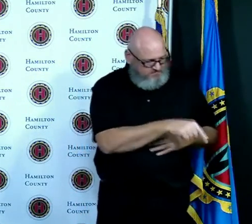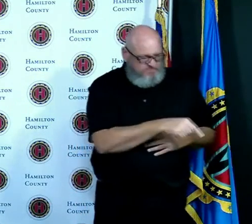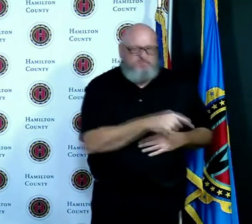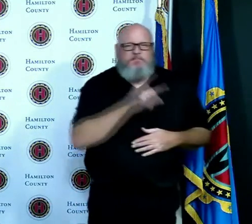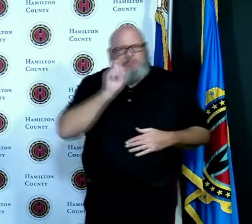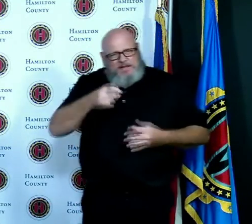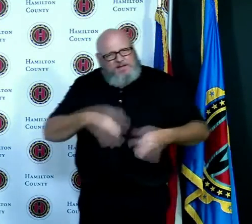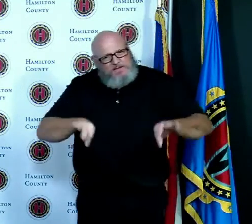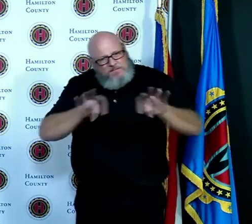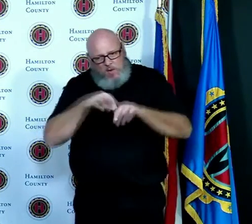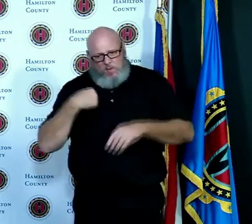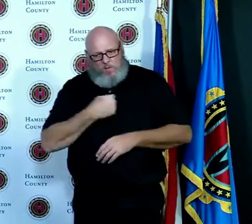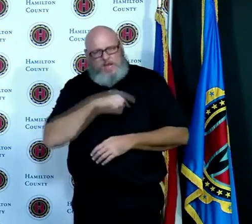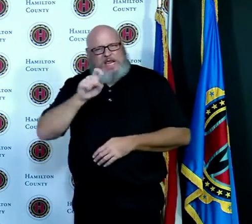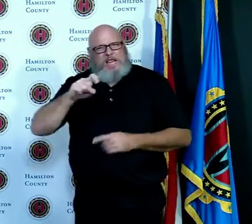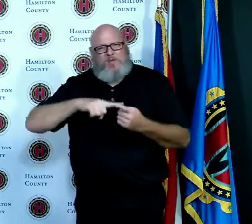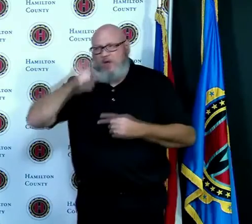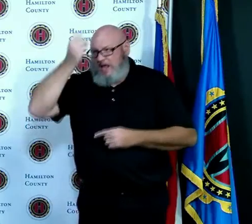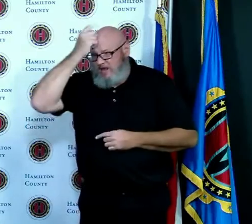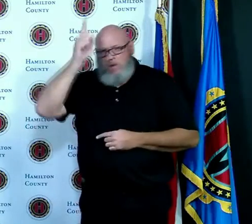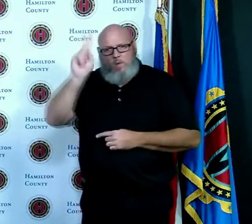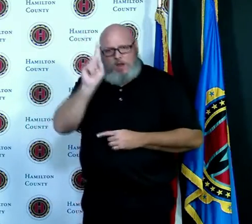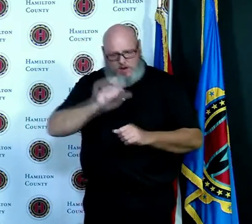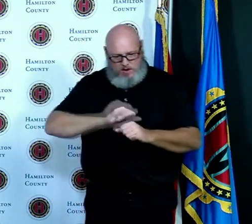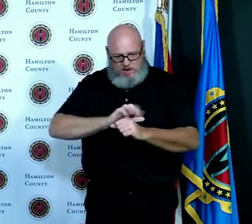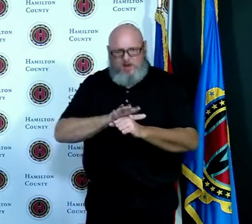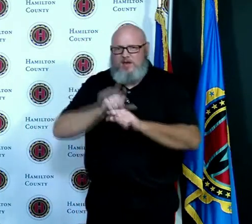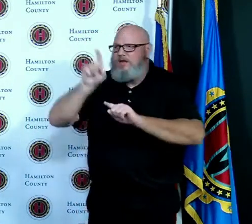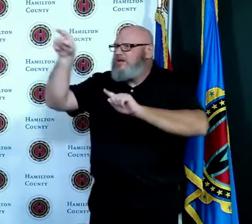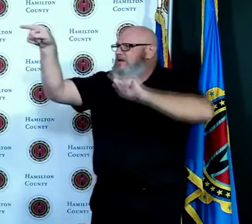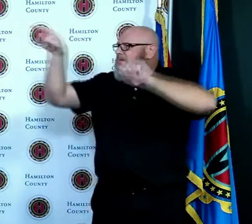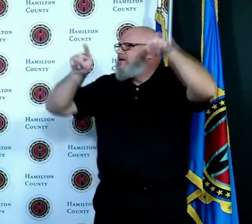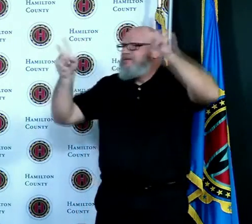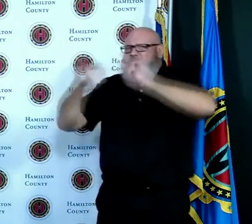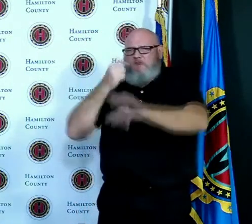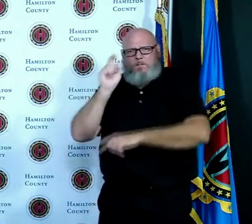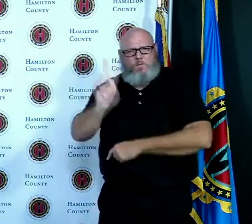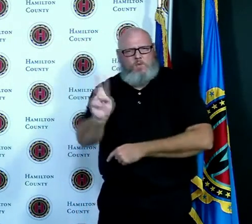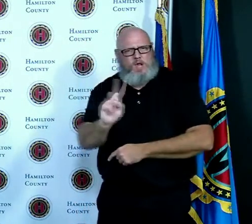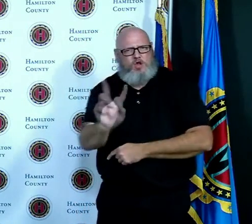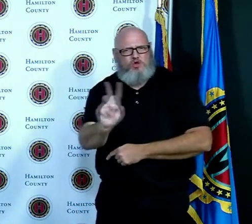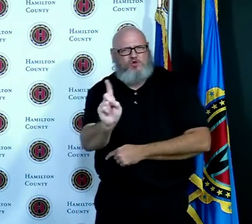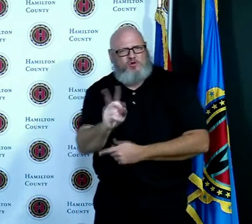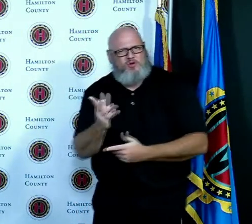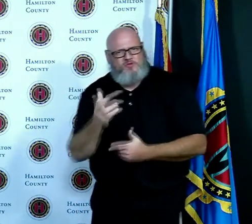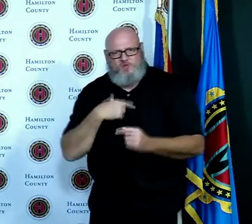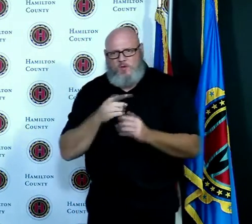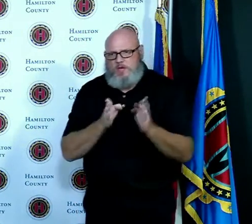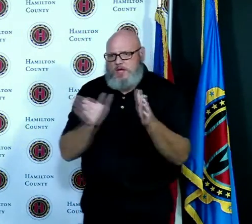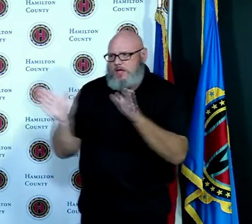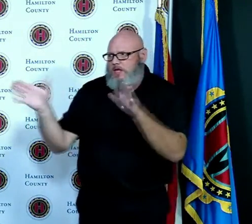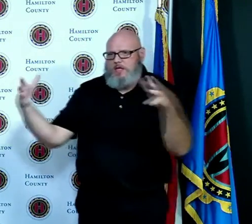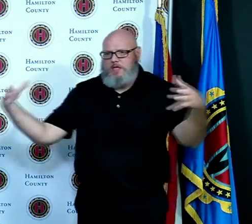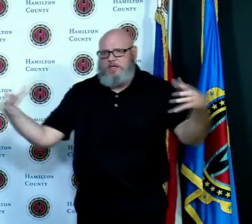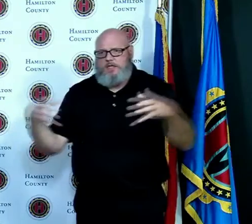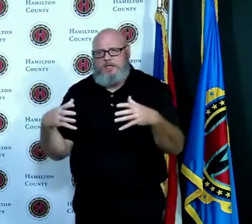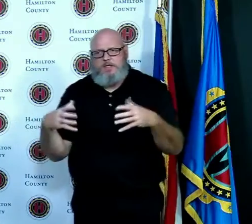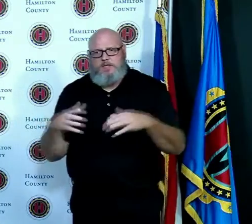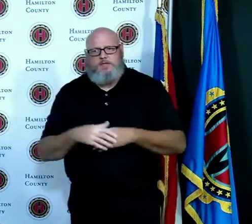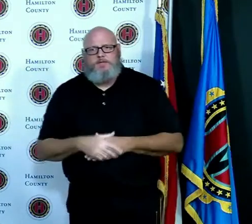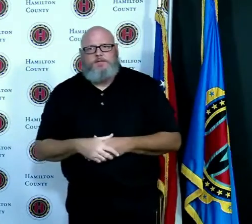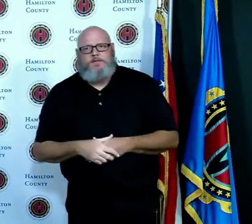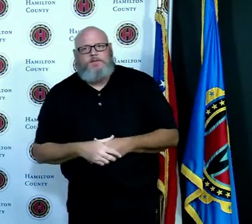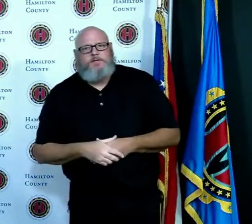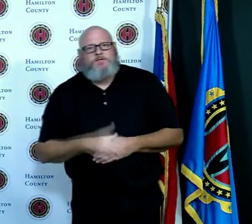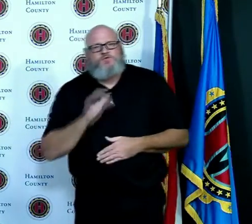the best things that we have right now to slow COVID within our community. We'll continue to work together as a community, and hopefully we can make a difference